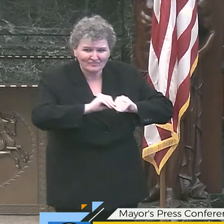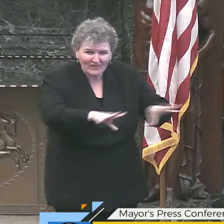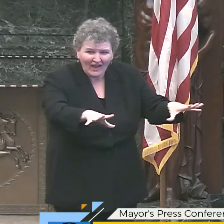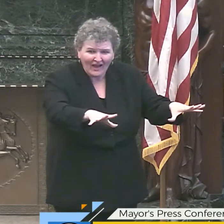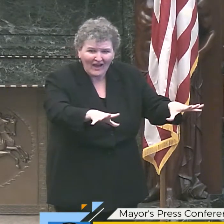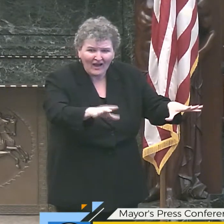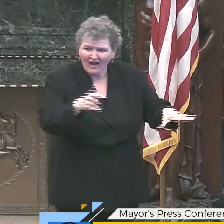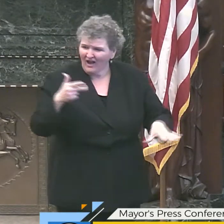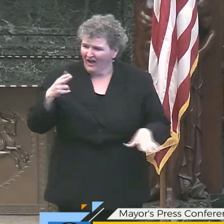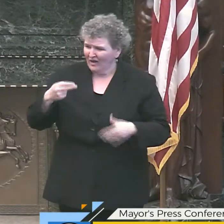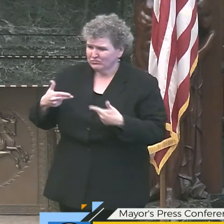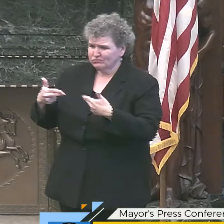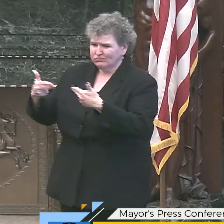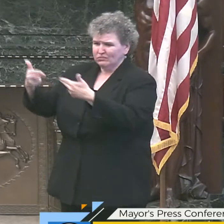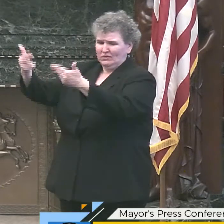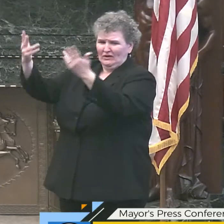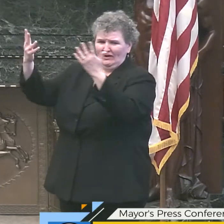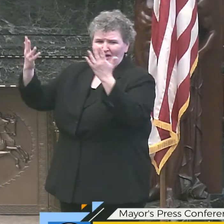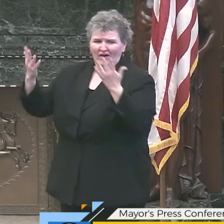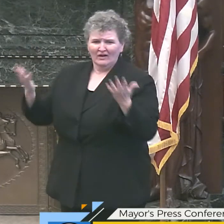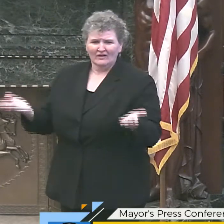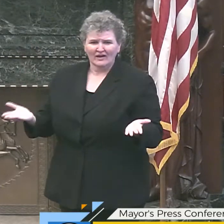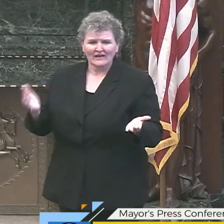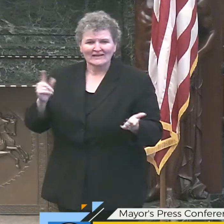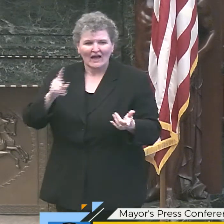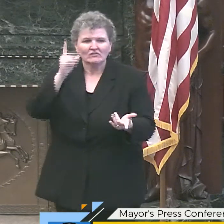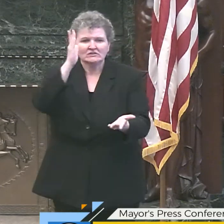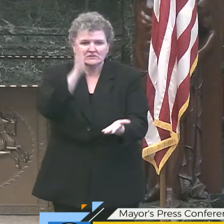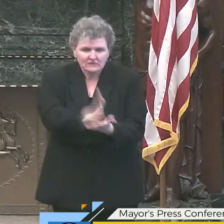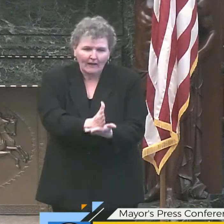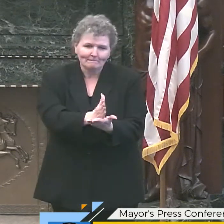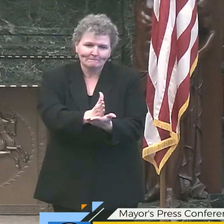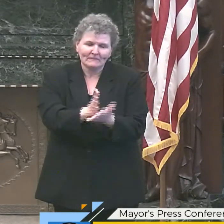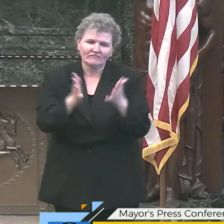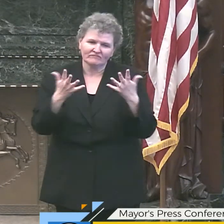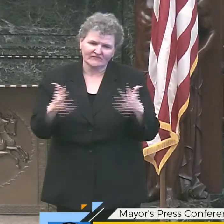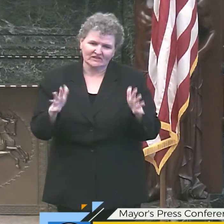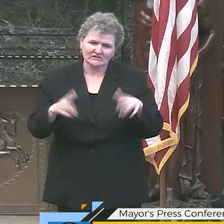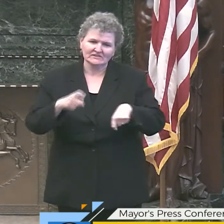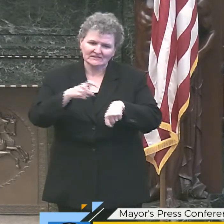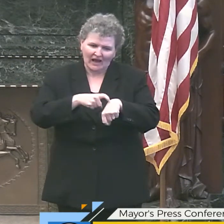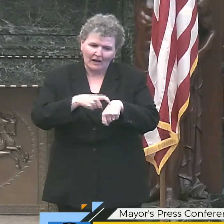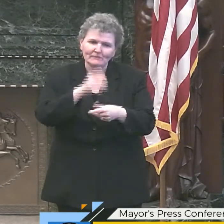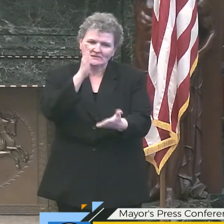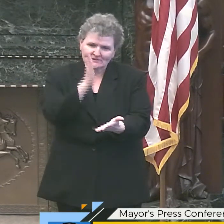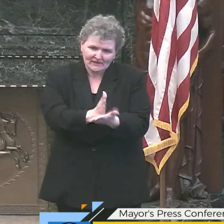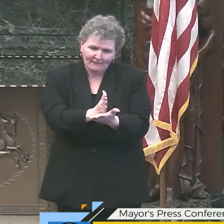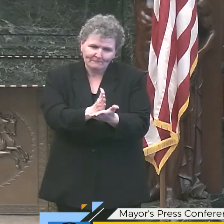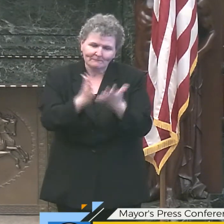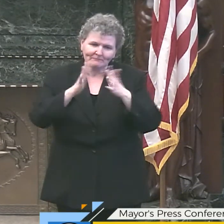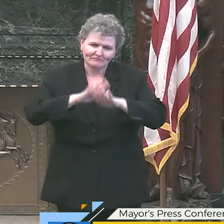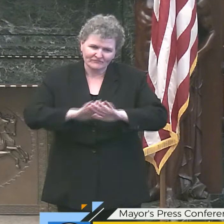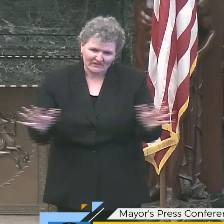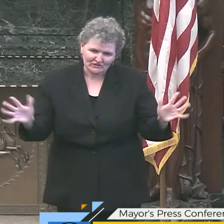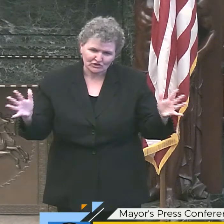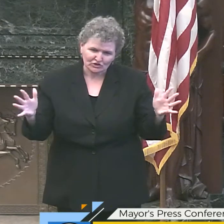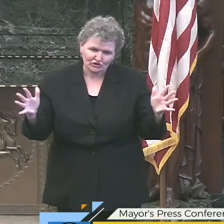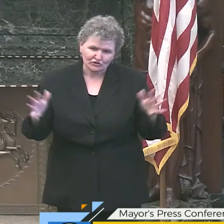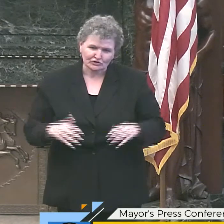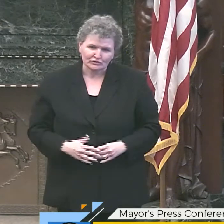together to stop gun violence all the time, but never more so than right now. In times of crisis, we need the community's help more than